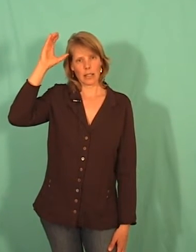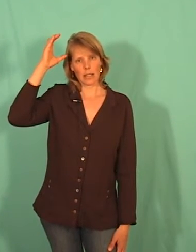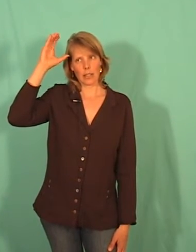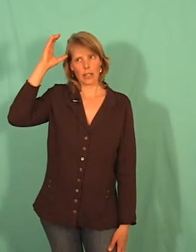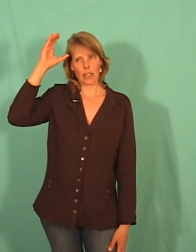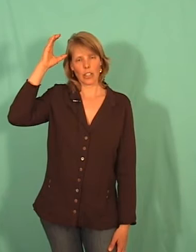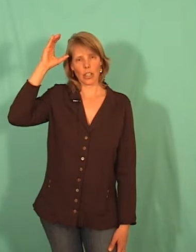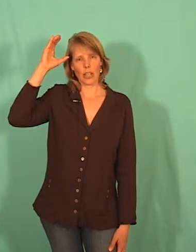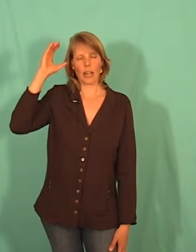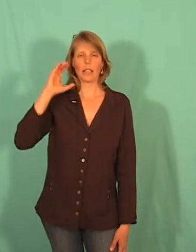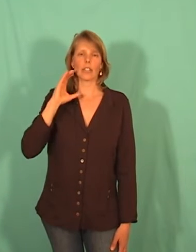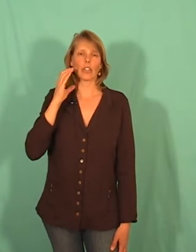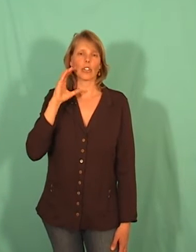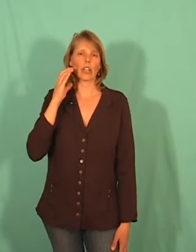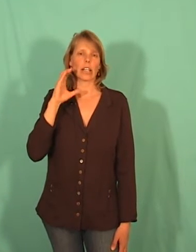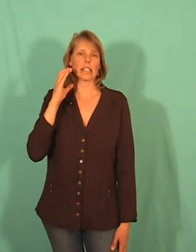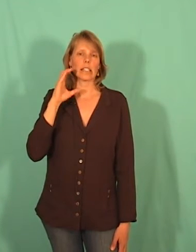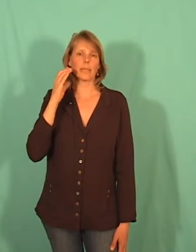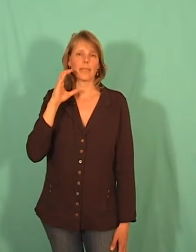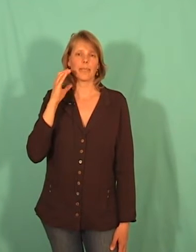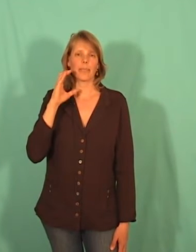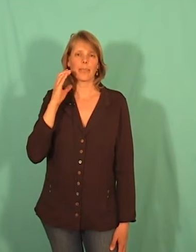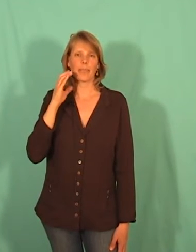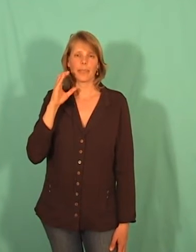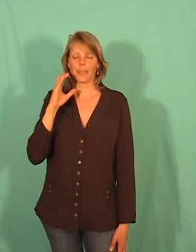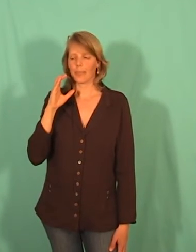you kind of shake that, and girl cousin.